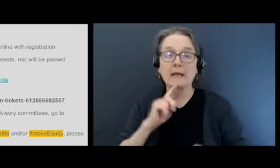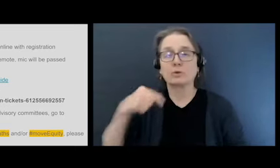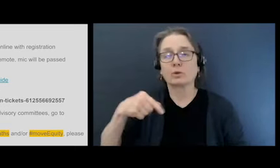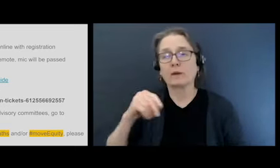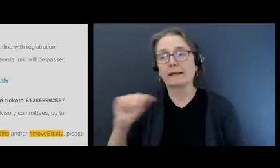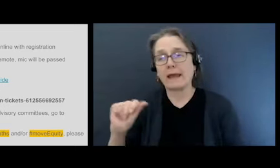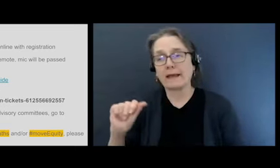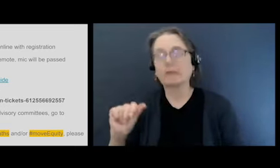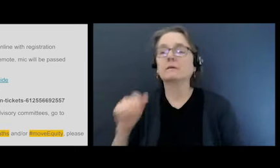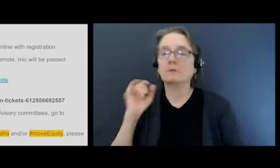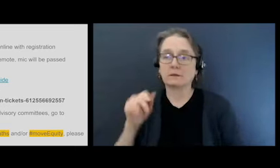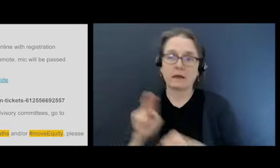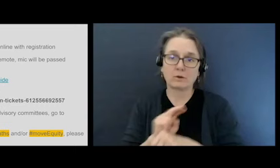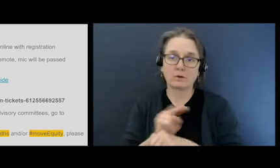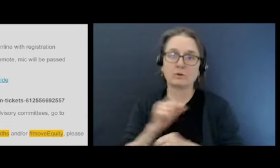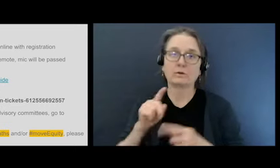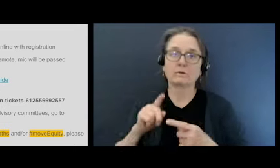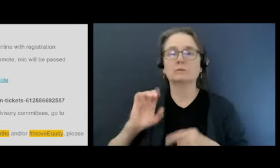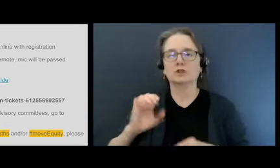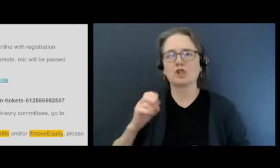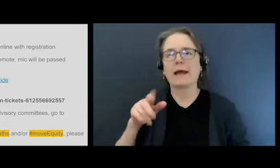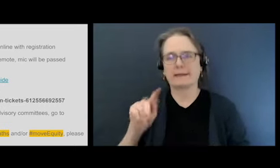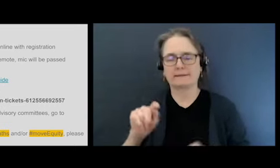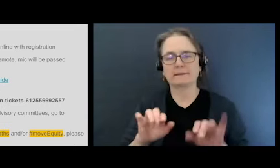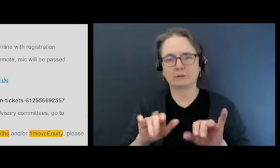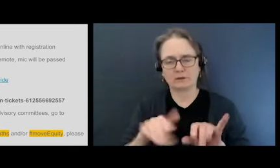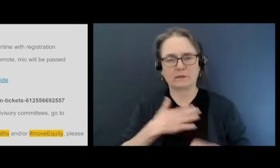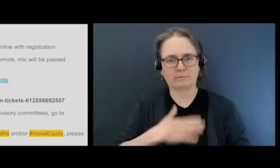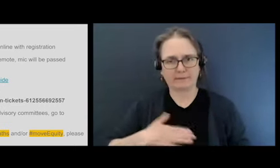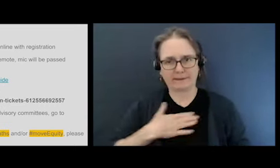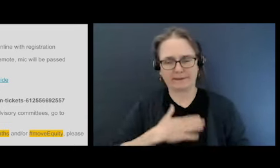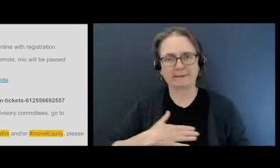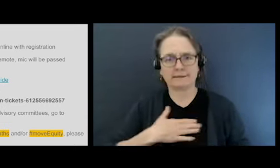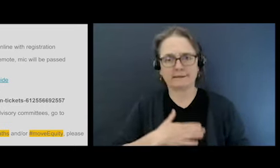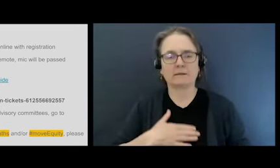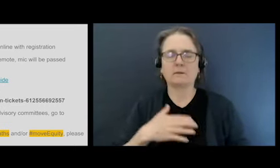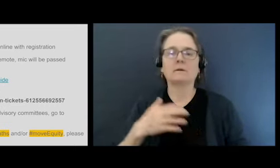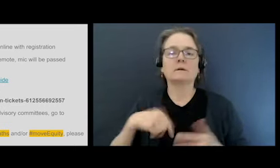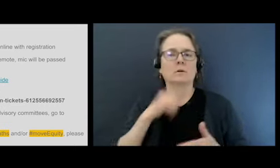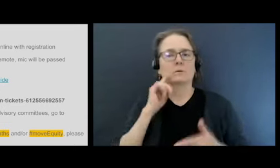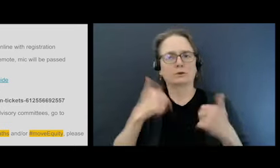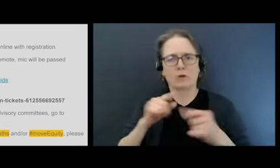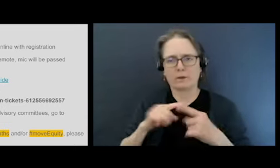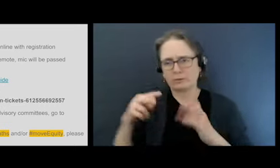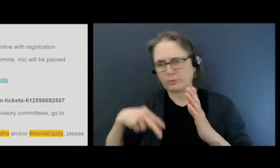to chat. We will try to address them as best we can within the time constraints that we